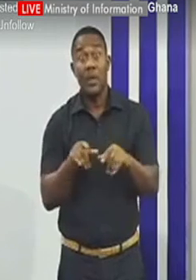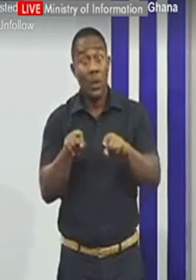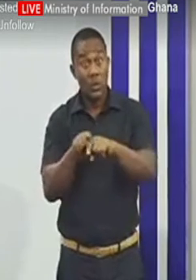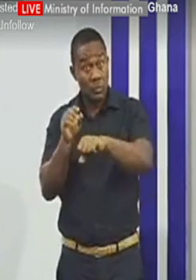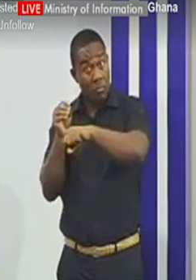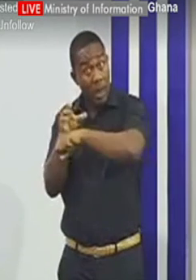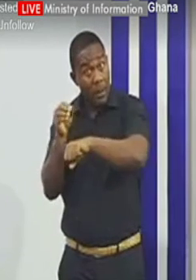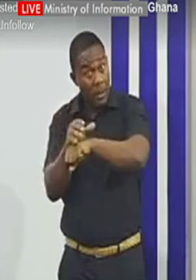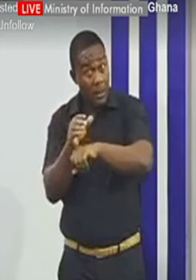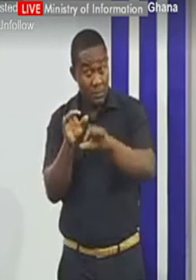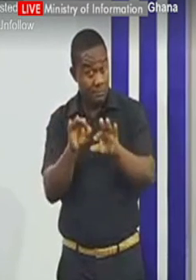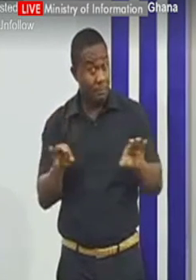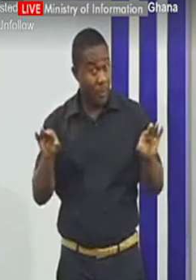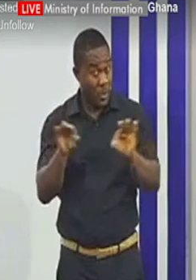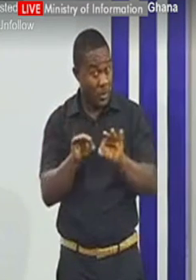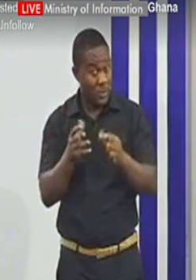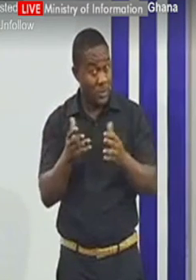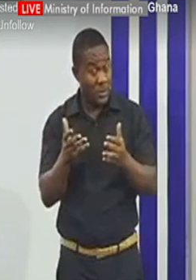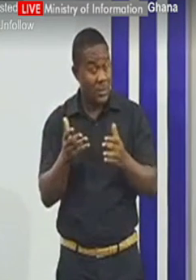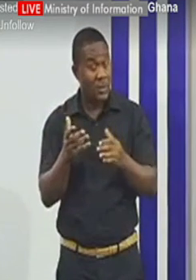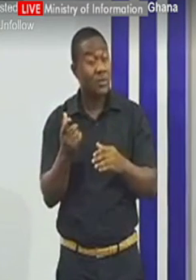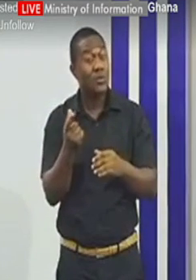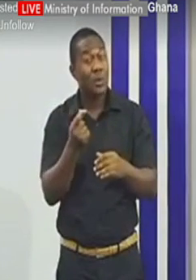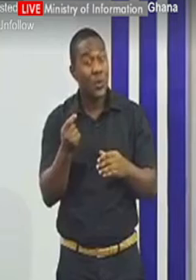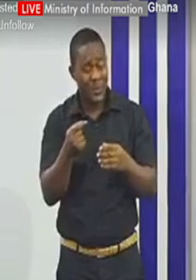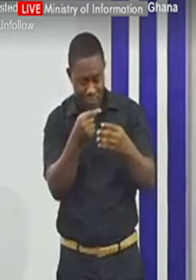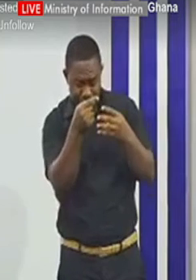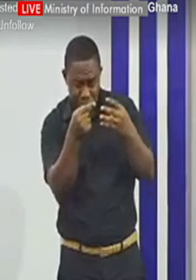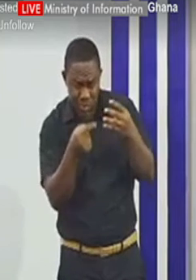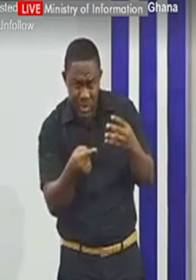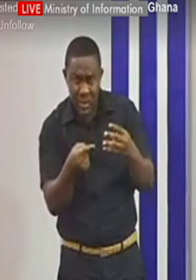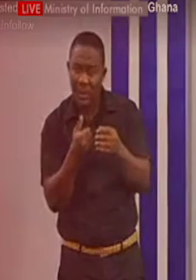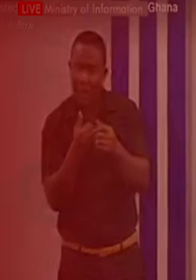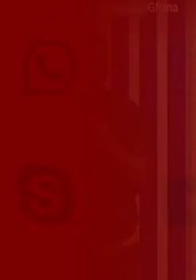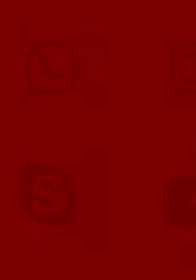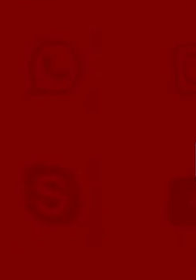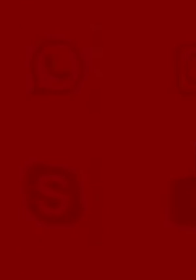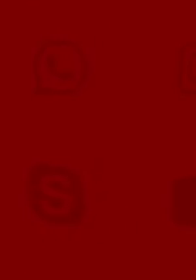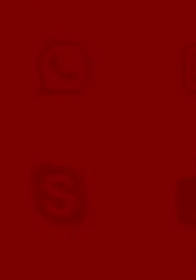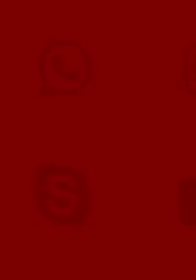that it is very important for us to adhere to the advice we are being given.